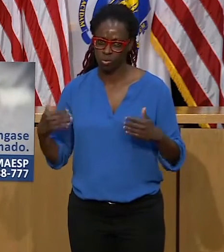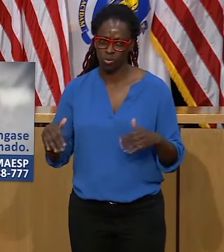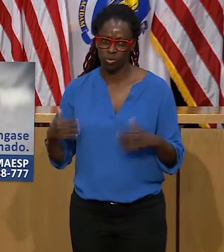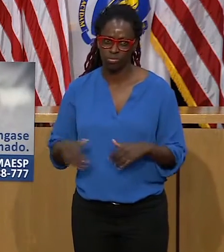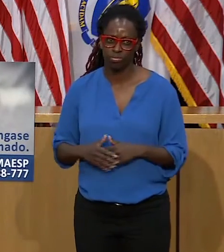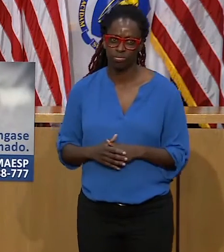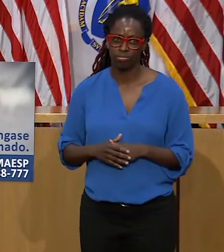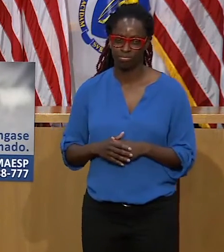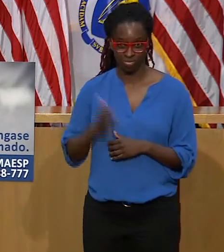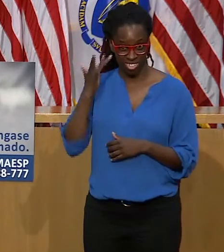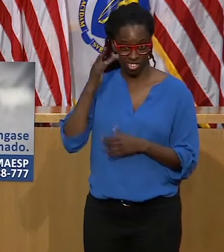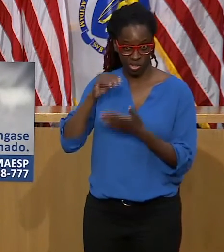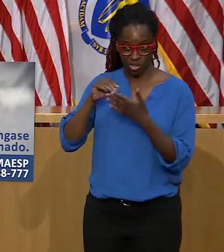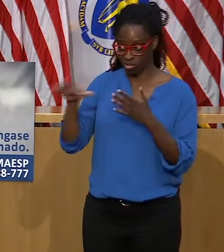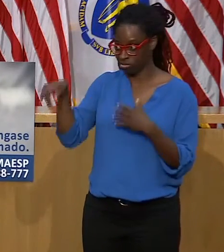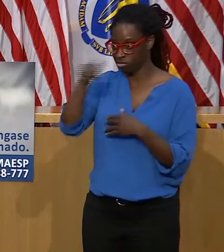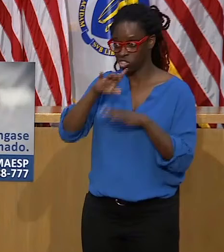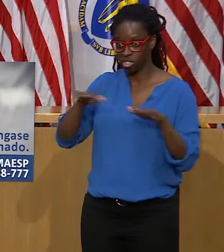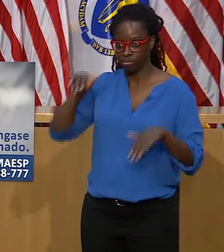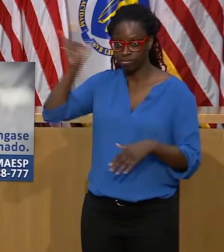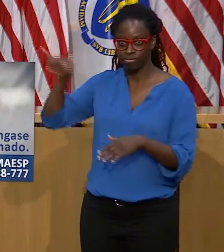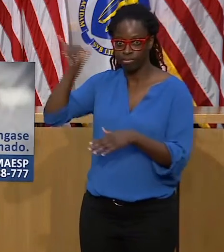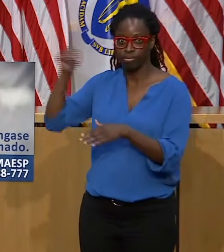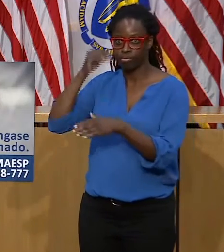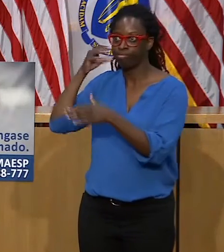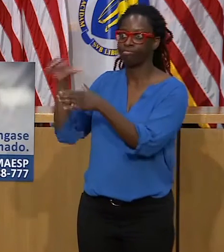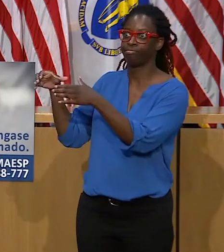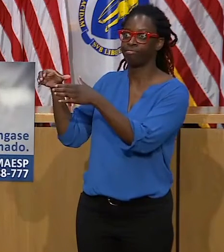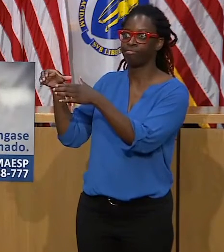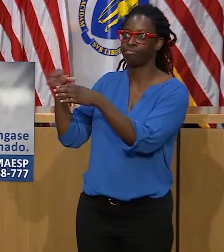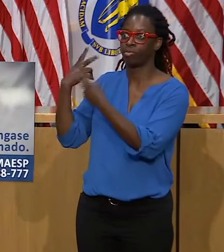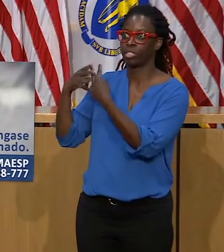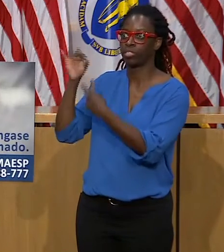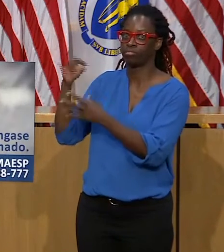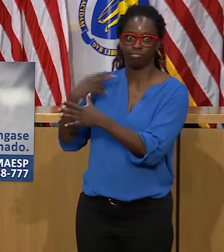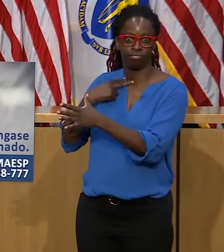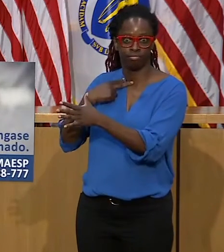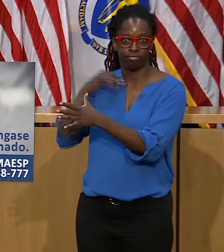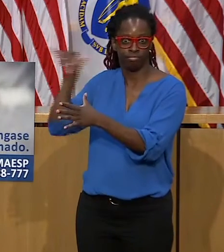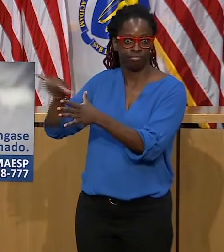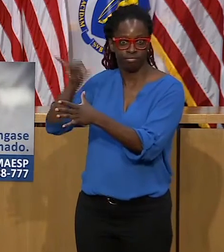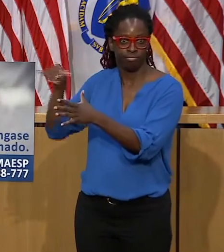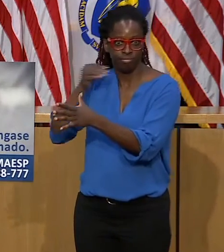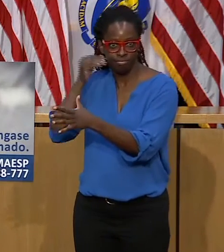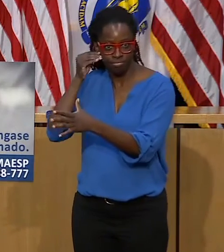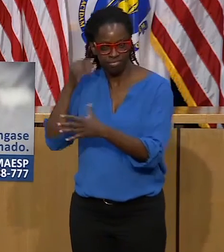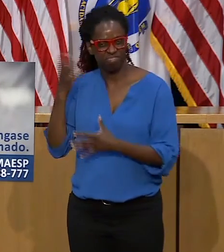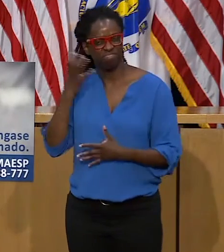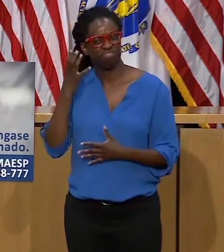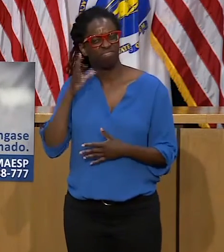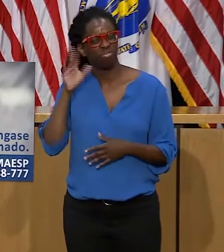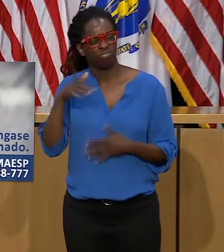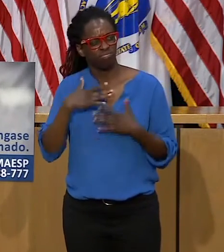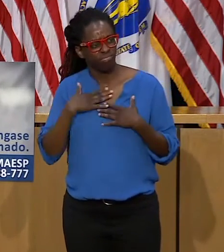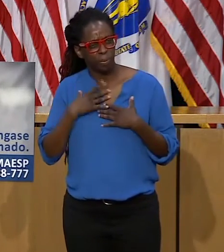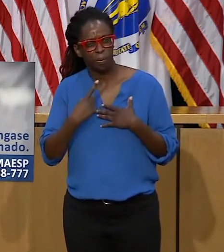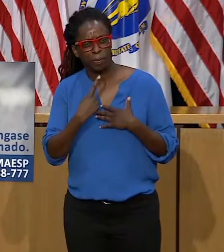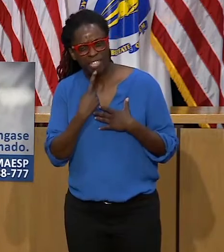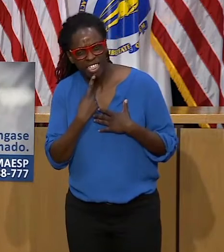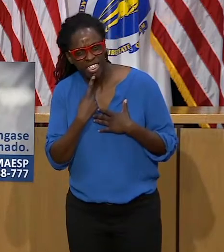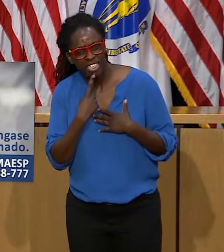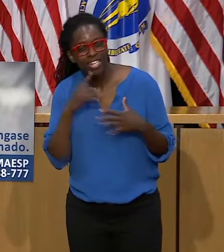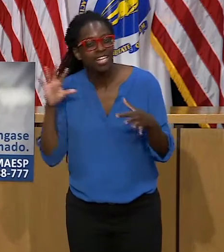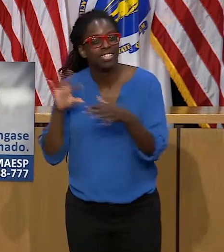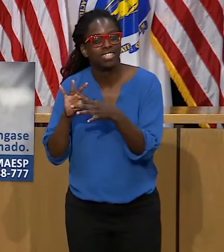us have felt a sense of relief as we begin to transition into new activities. And